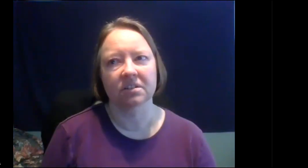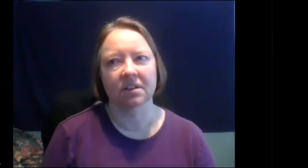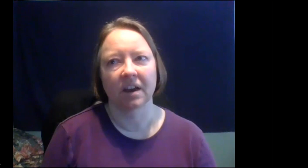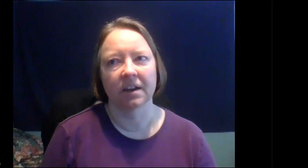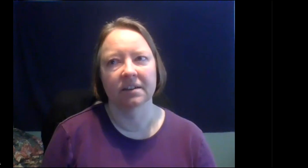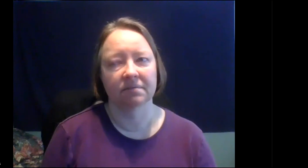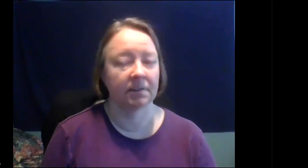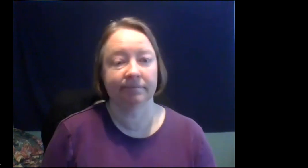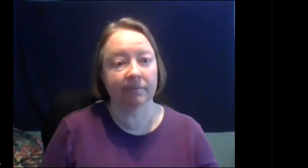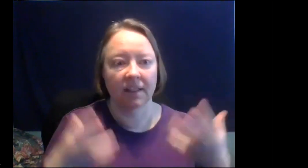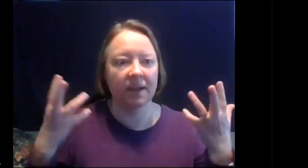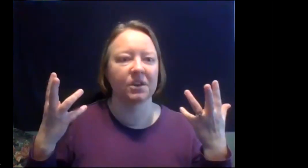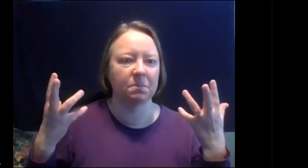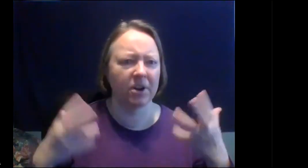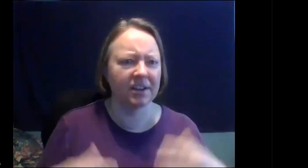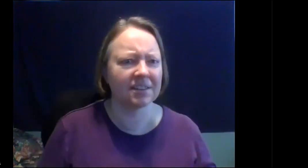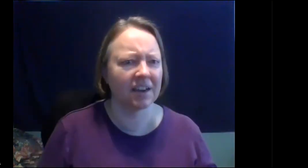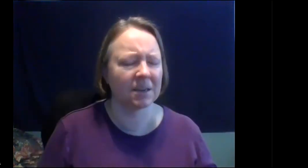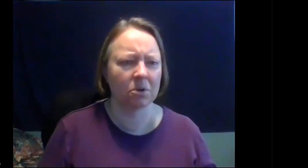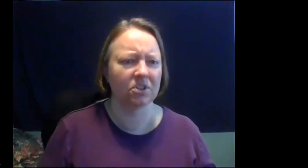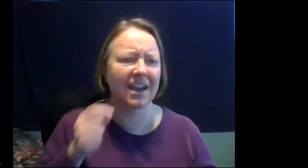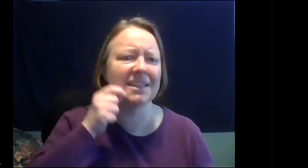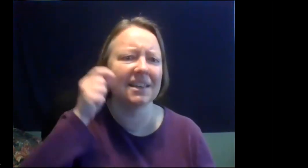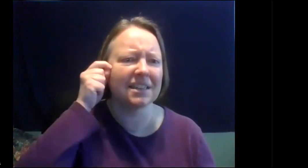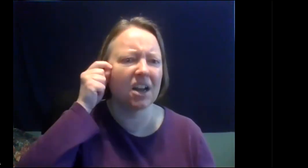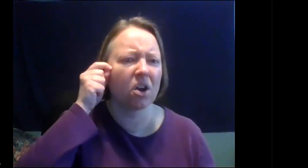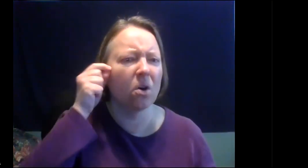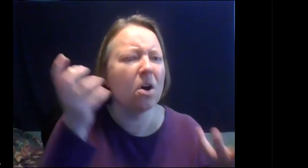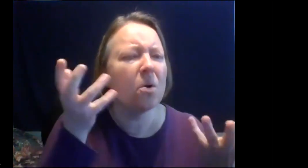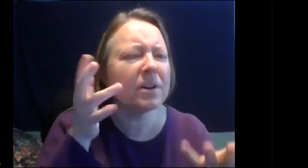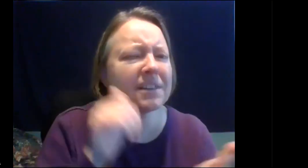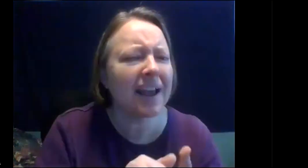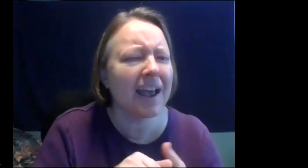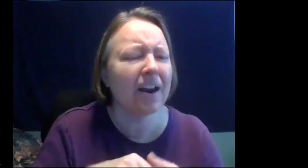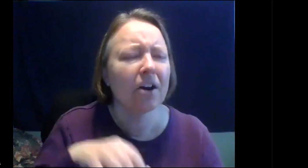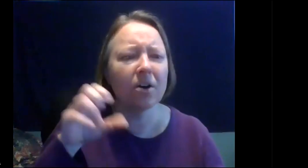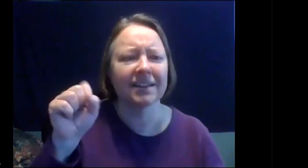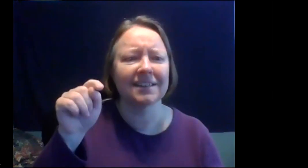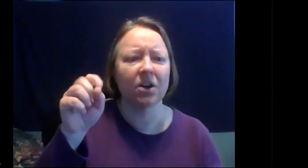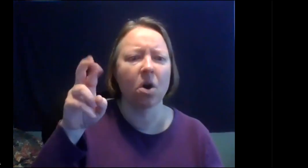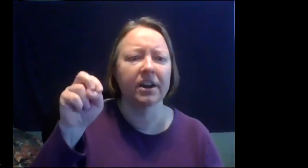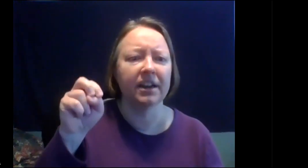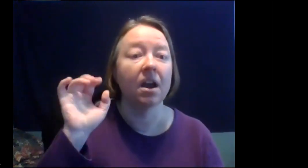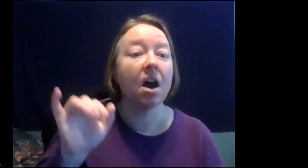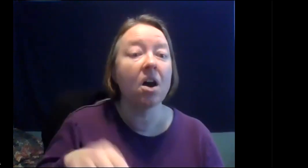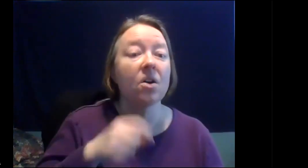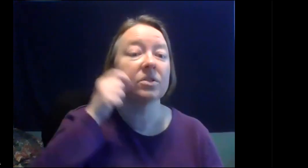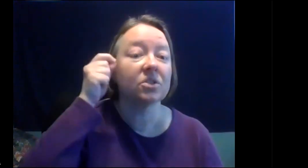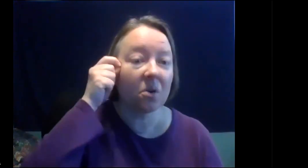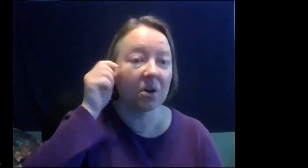Others, life experience, like someone will sign this and I'll go, what's that? Oh, S-T-O-R-E. Oh,